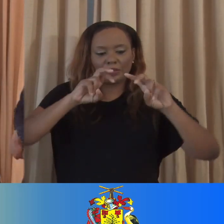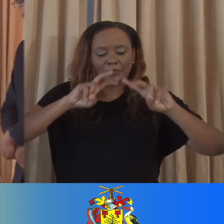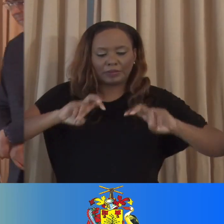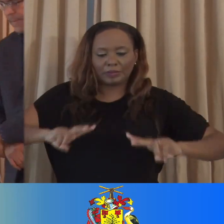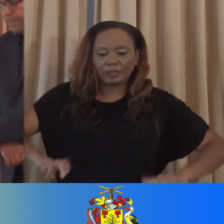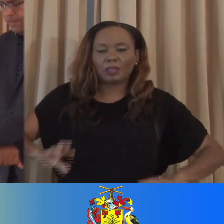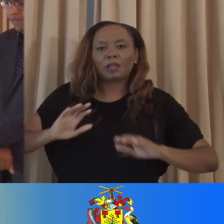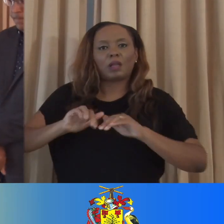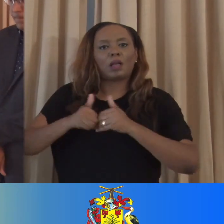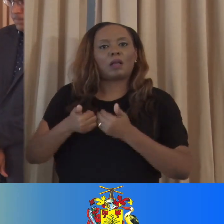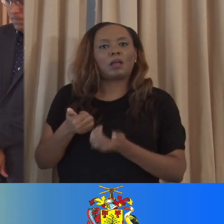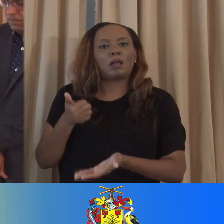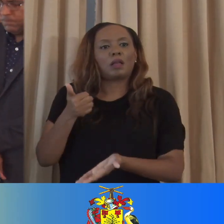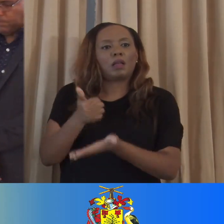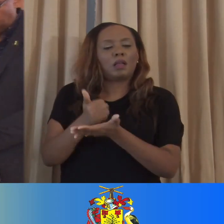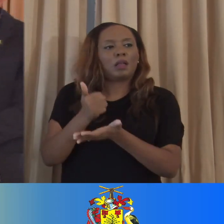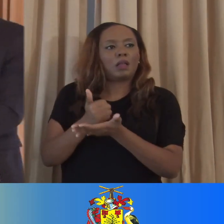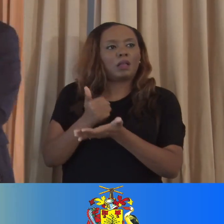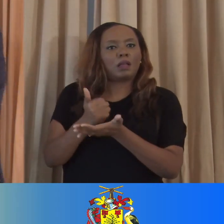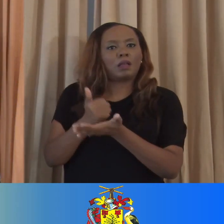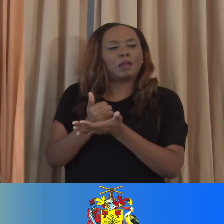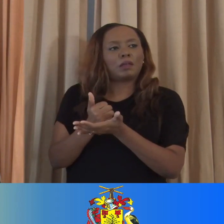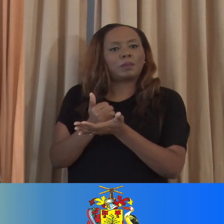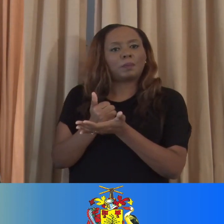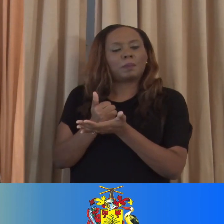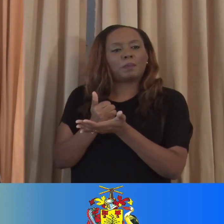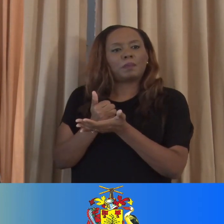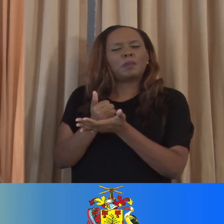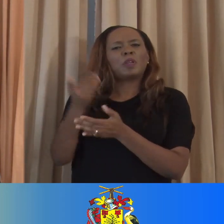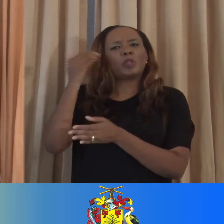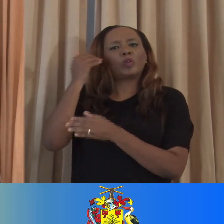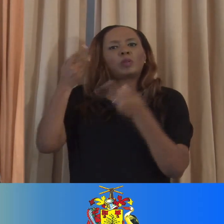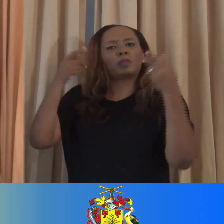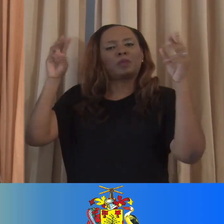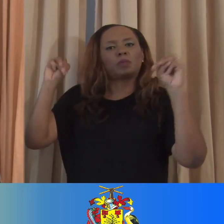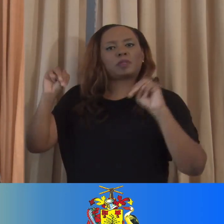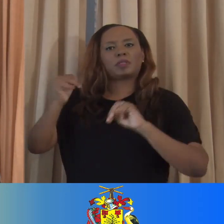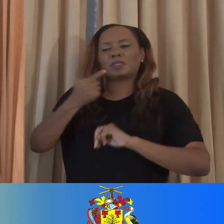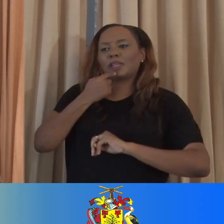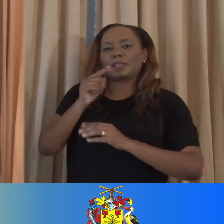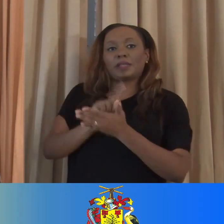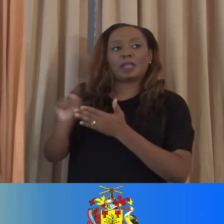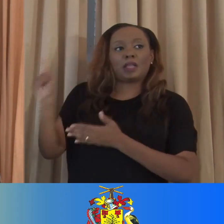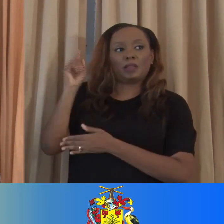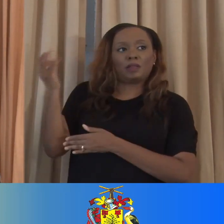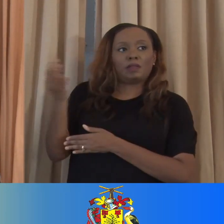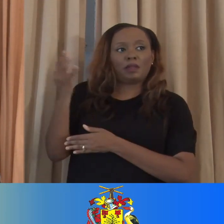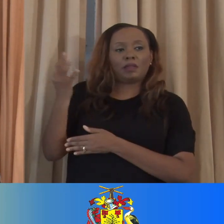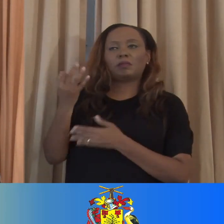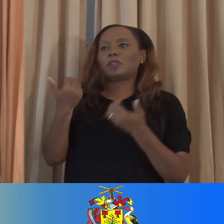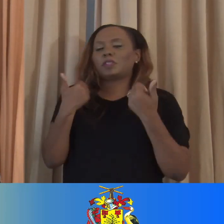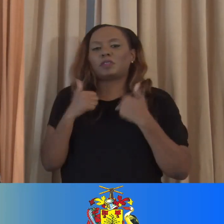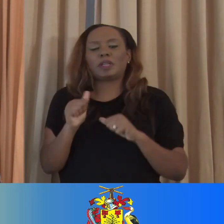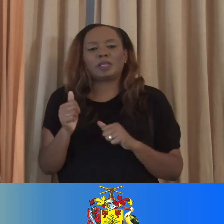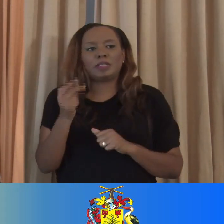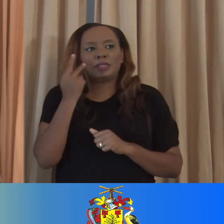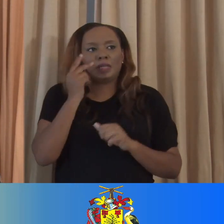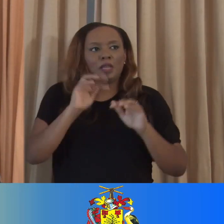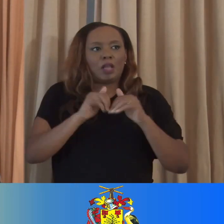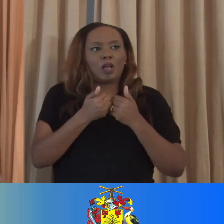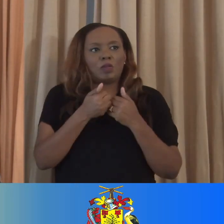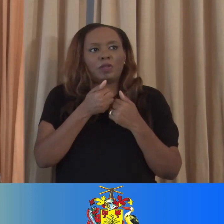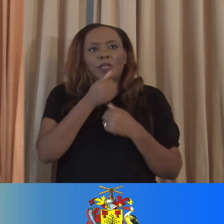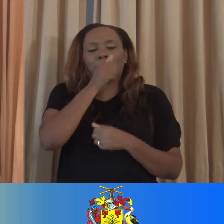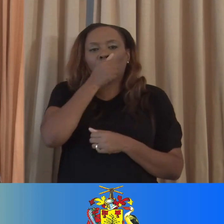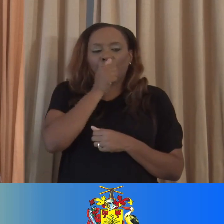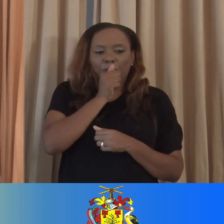can help to, I think as the Prime Minister said on Friday night, keep their head above water. That's correct,